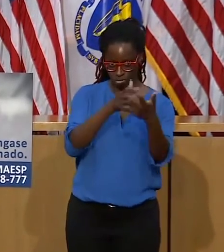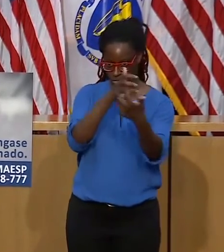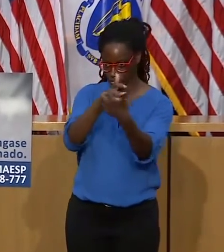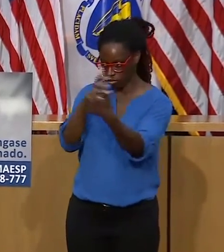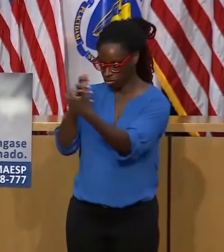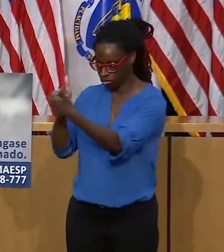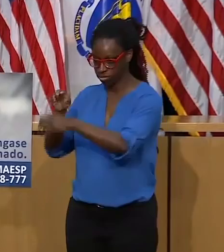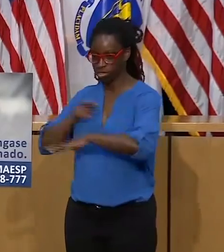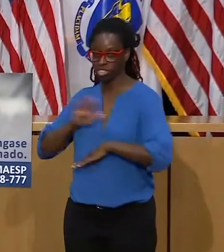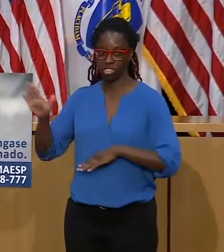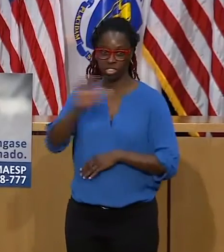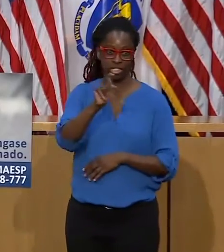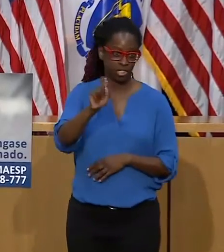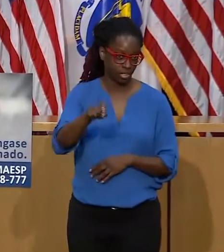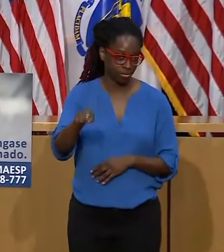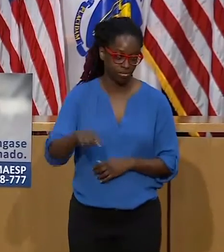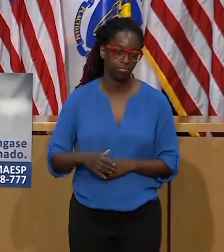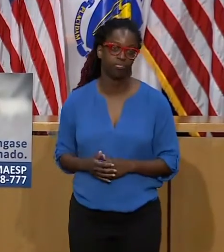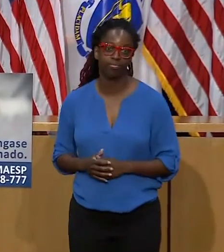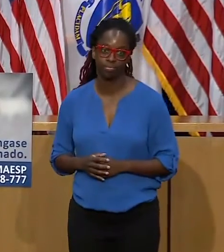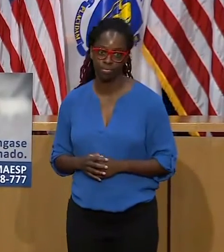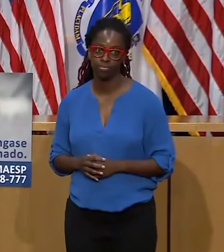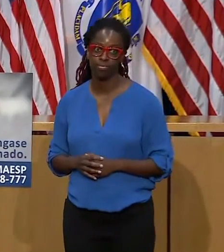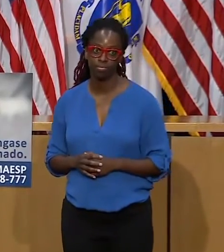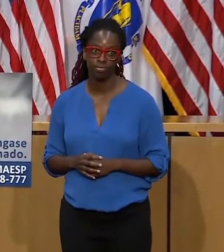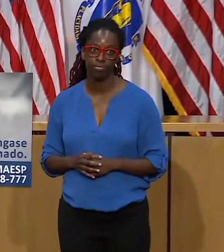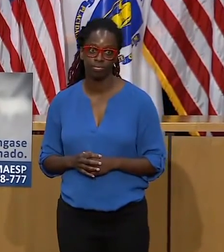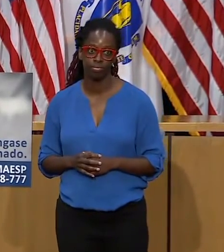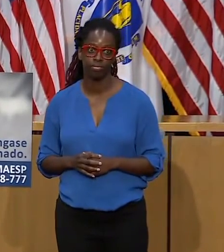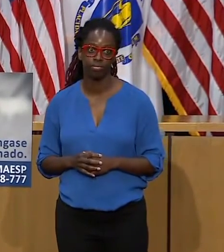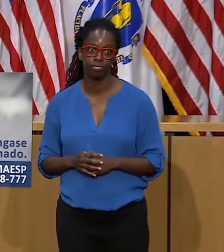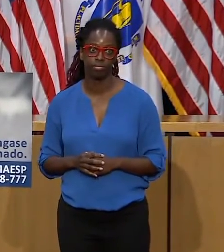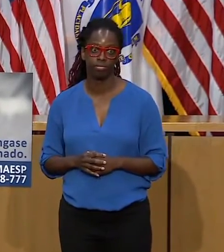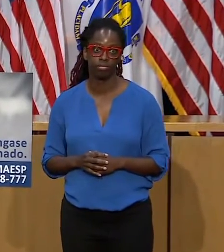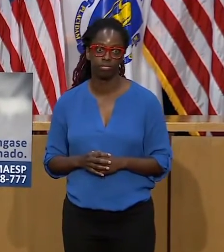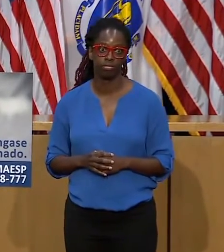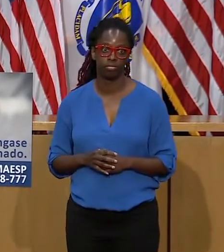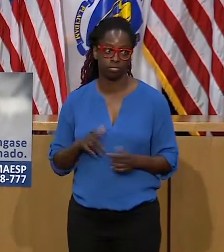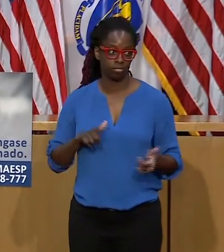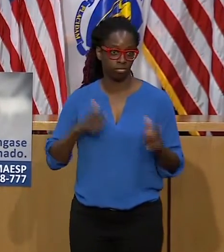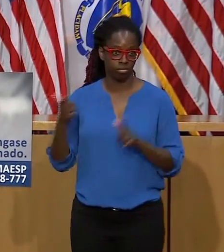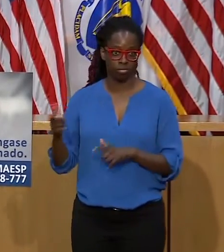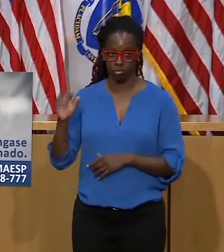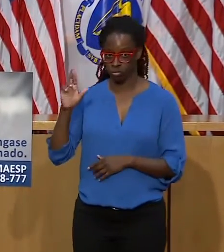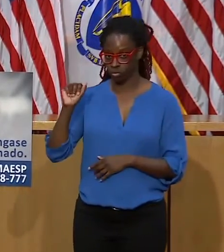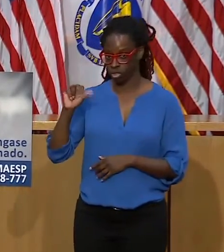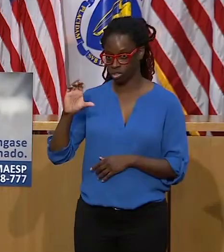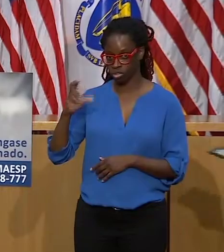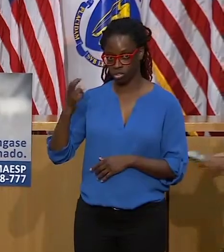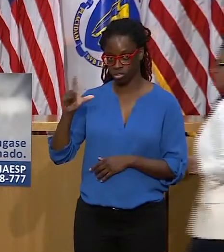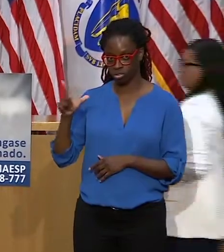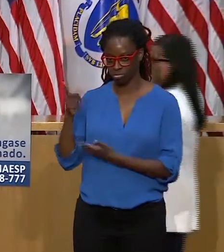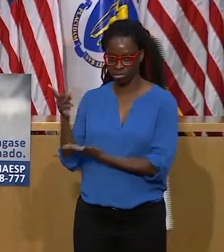her children and all children safely back to school as soon as possible. Ms. Quesada.